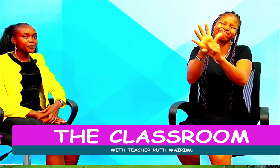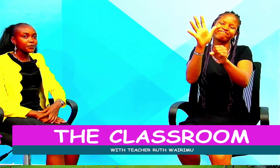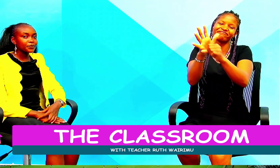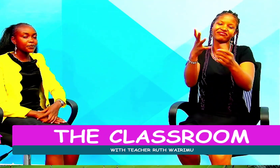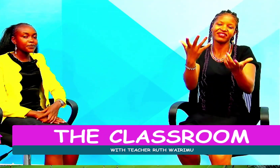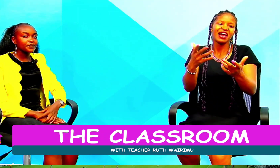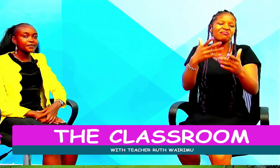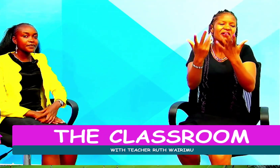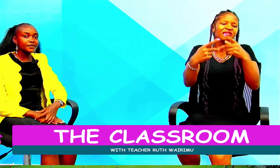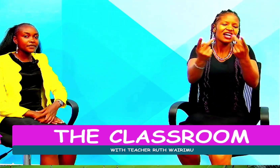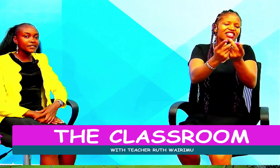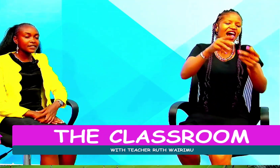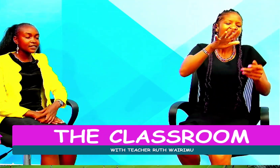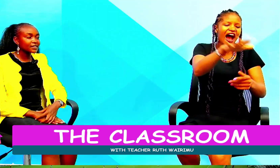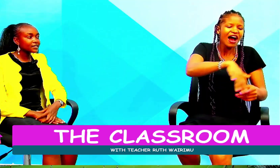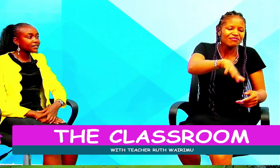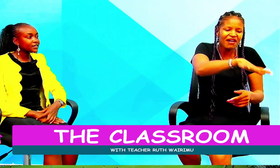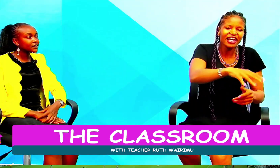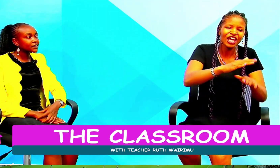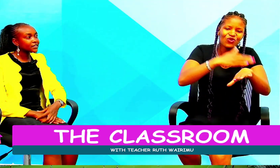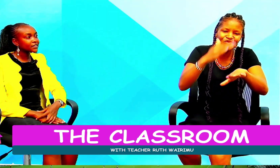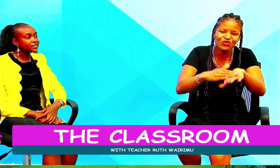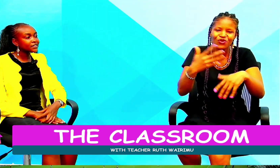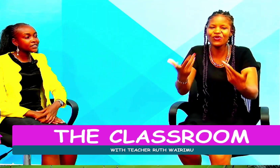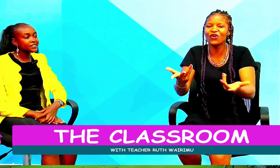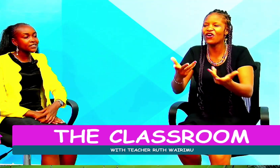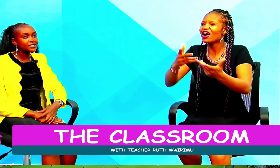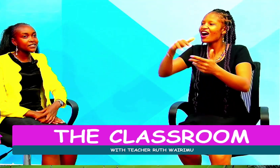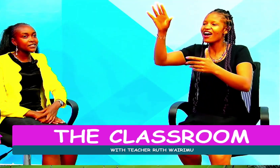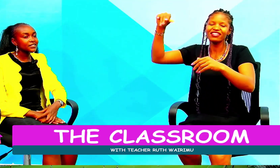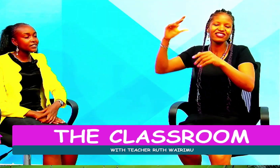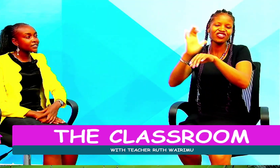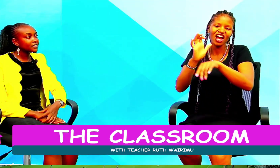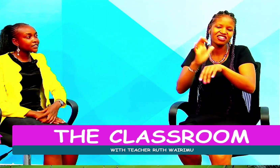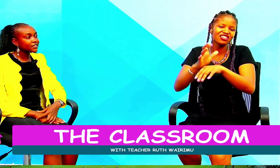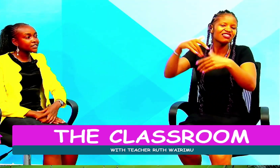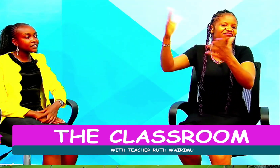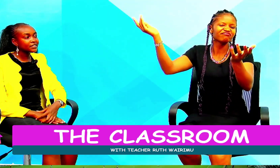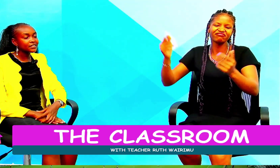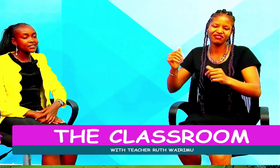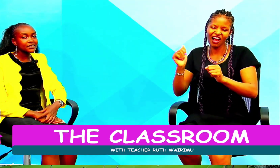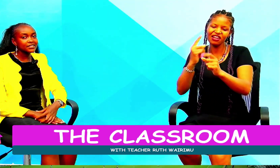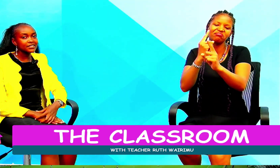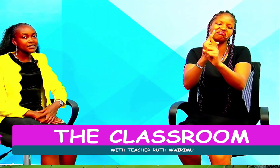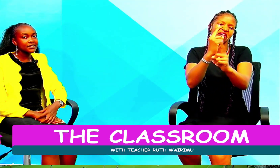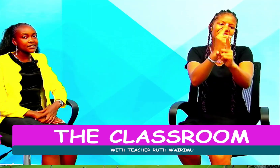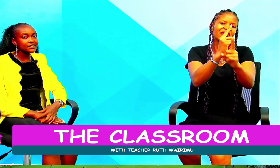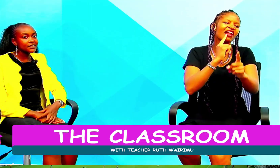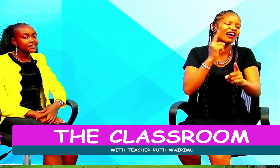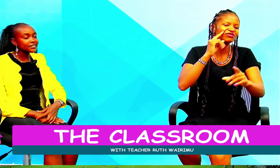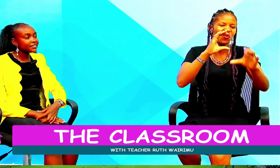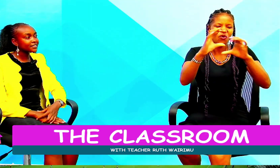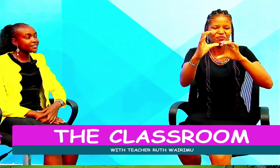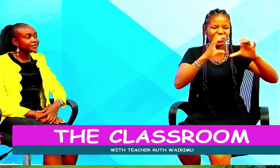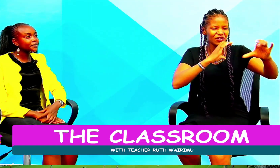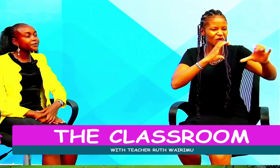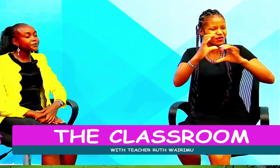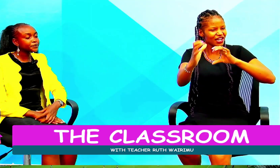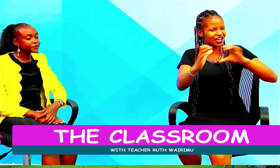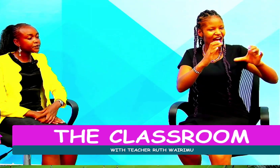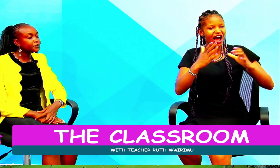very many deaf people out there, I believe, who still need help, different places in church, in the